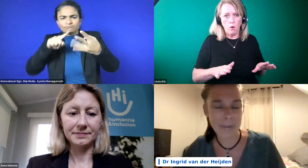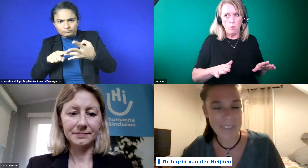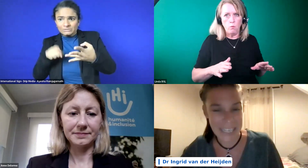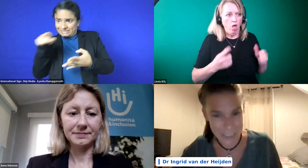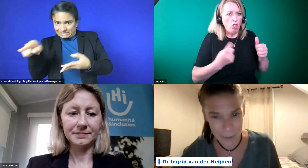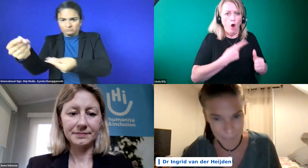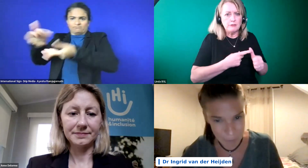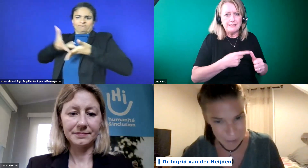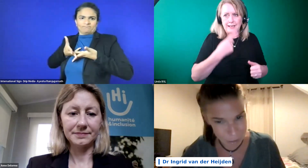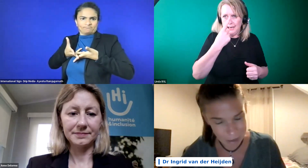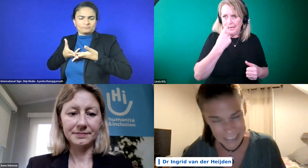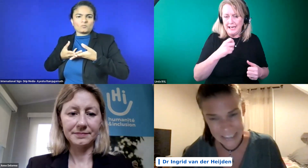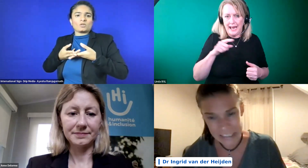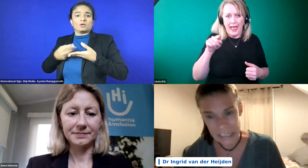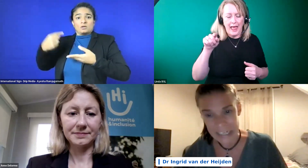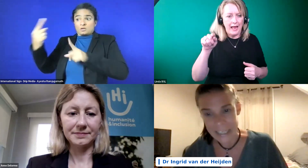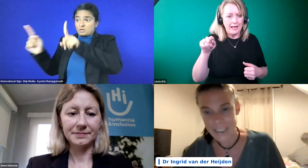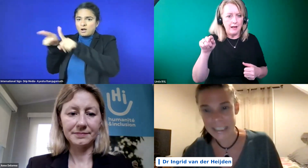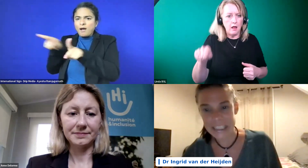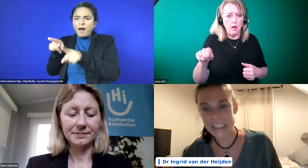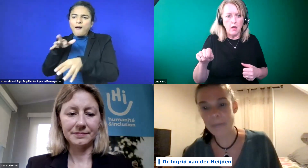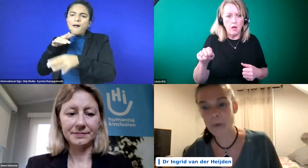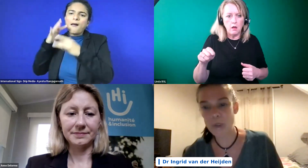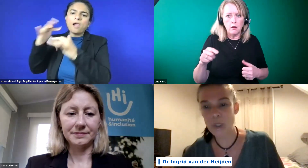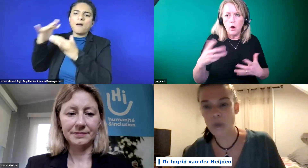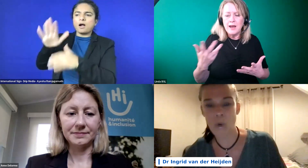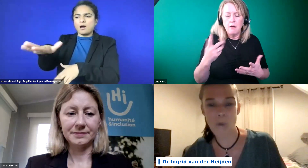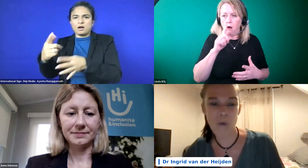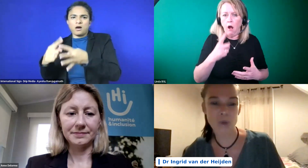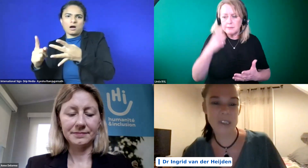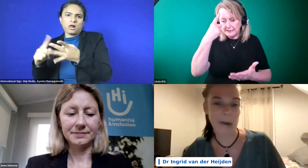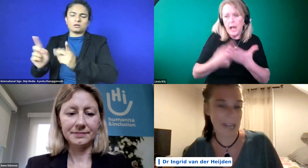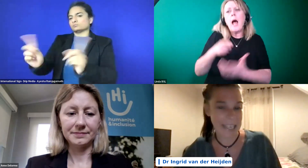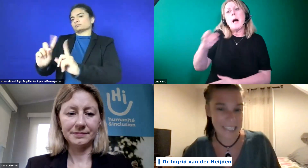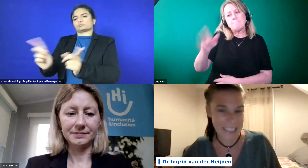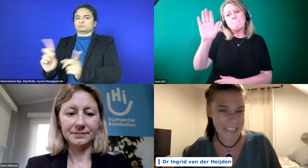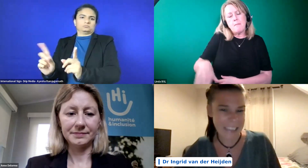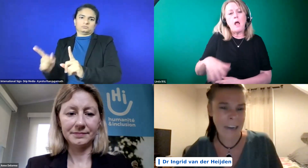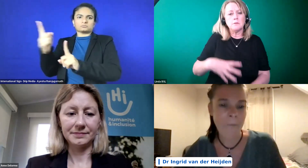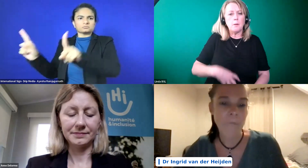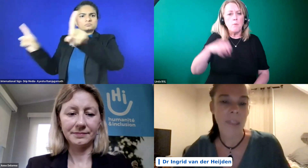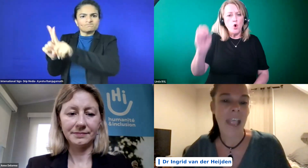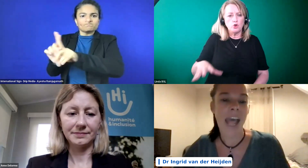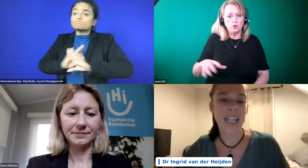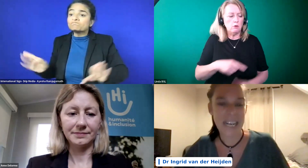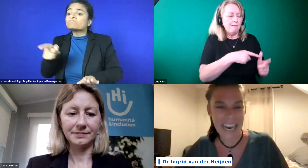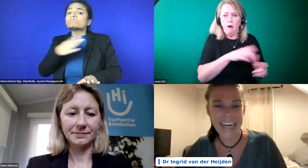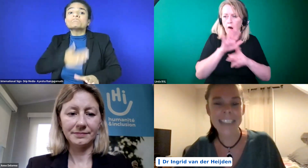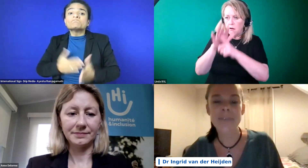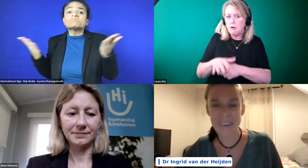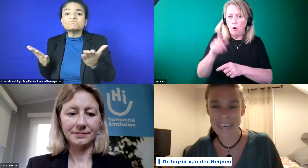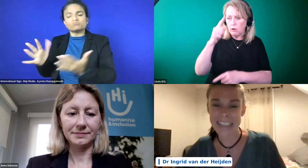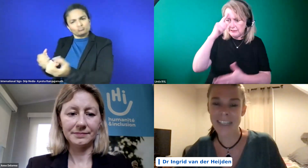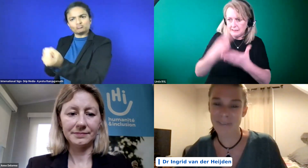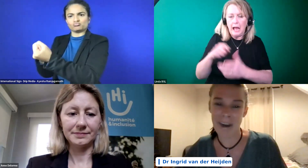over termination of parental rights, such as abortion or forced sterilization, and the